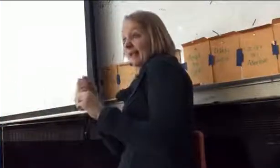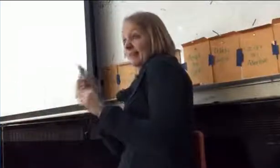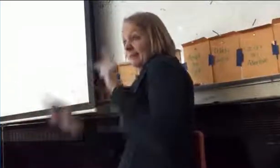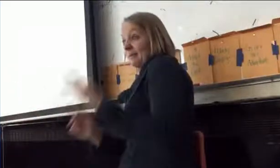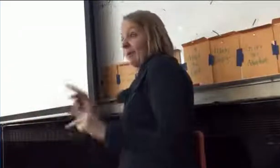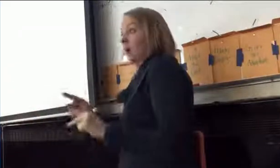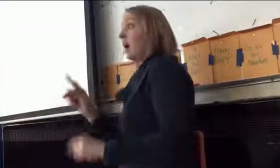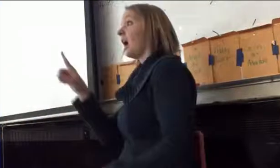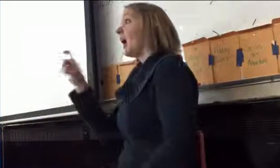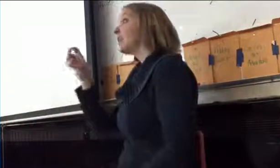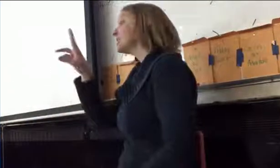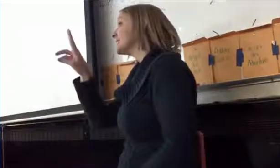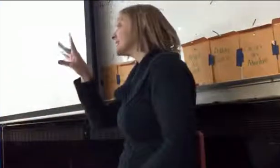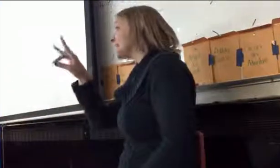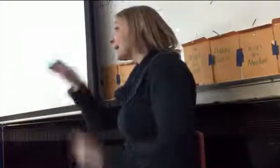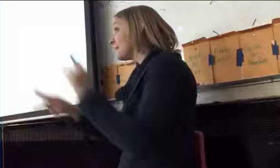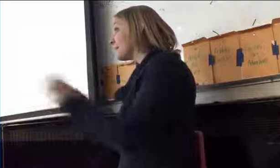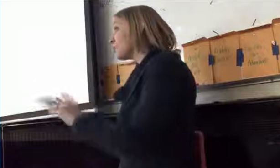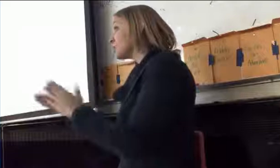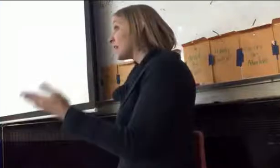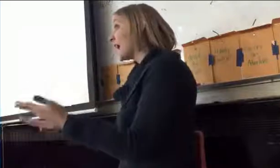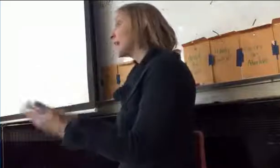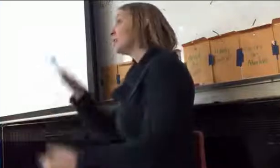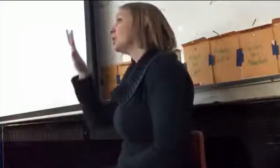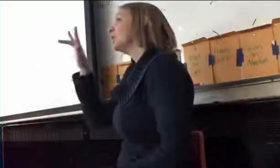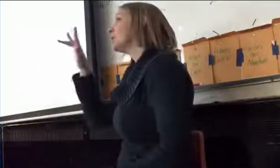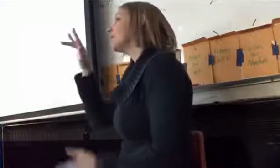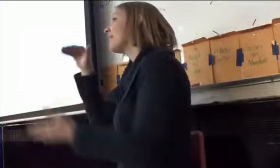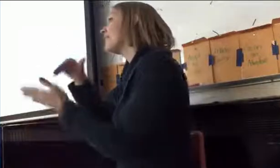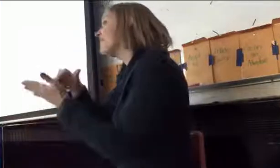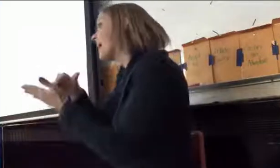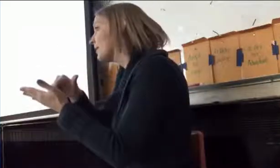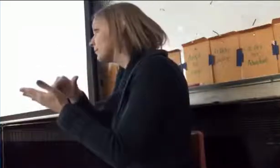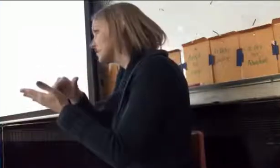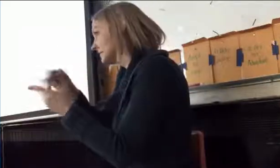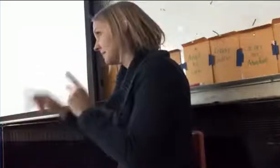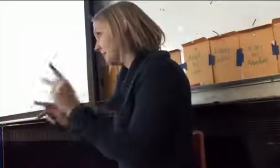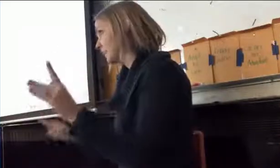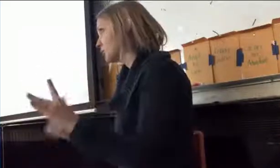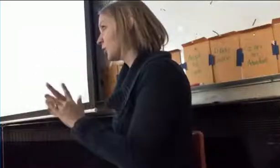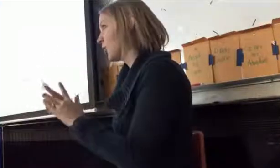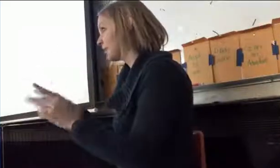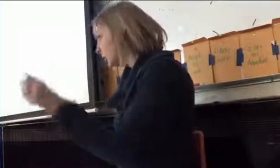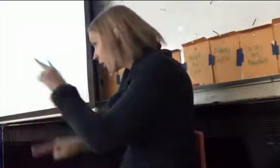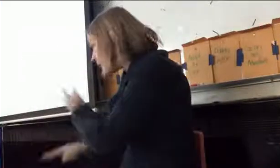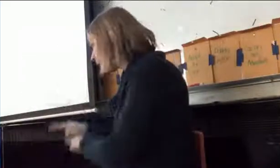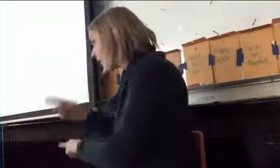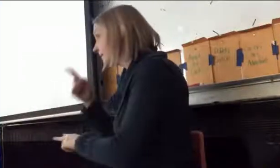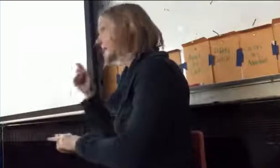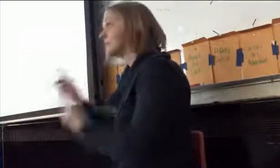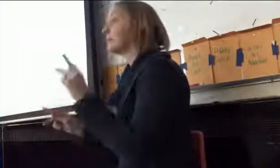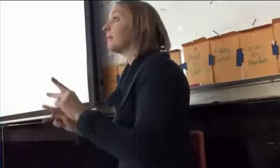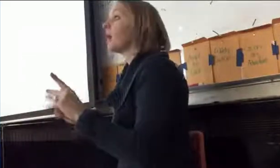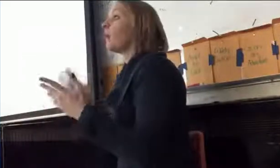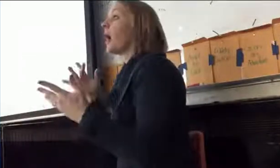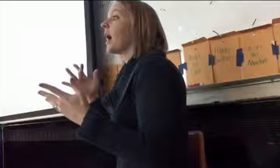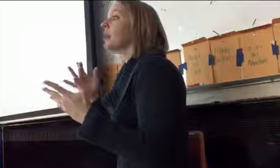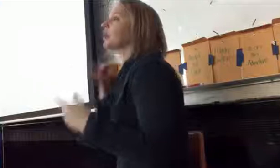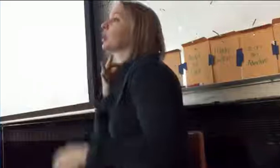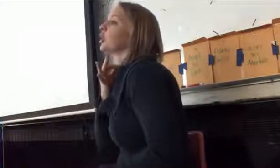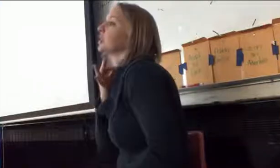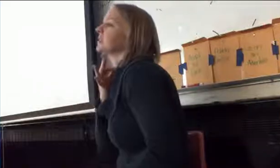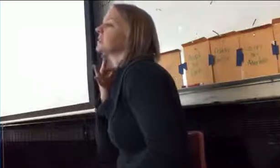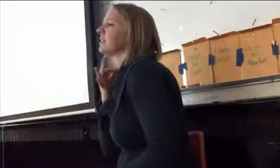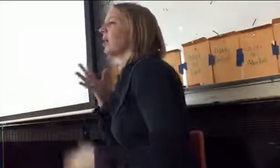168 people that are going to die in this fire. 25,000 show up to view the bodies. The reason why is because people were curious. Why